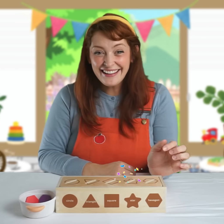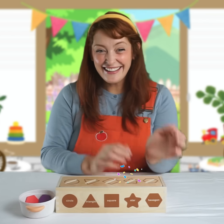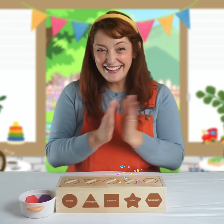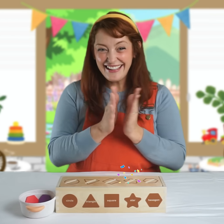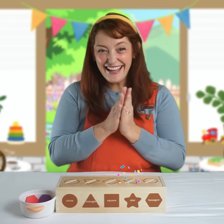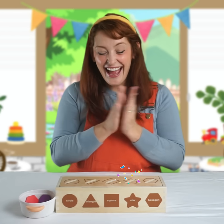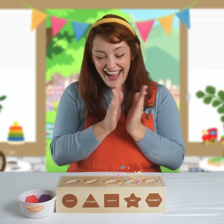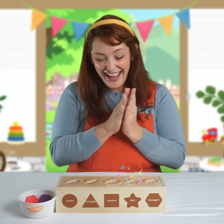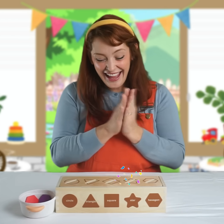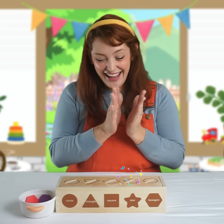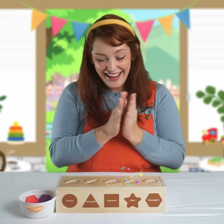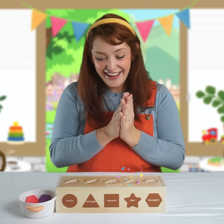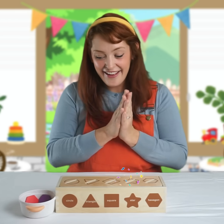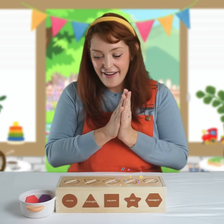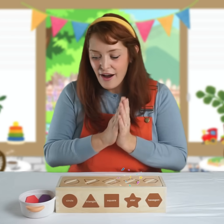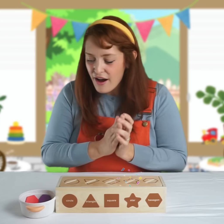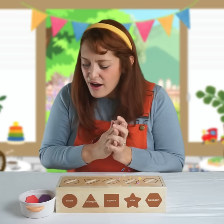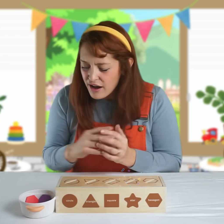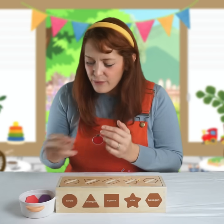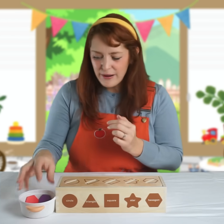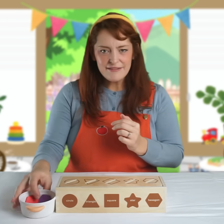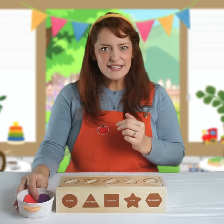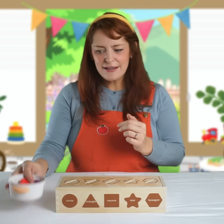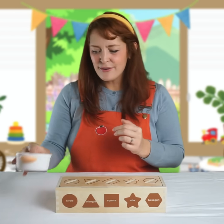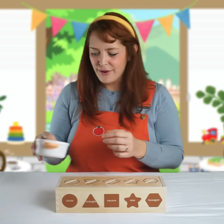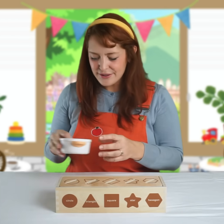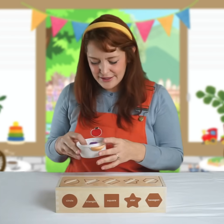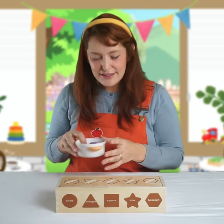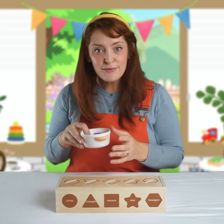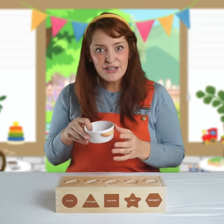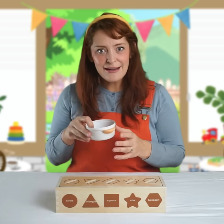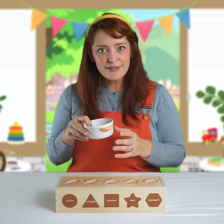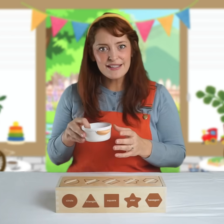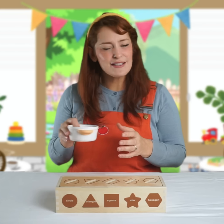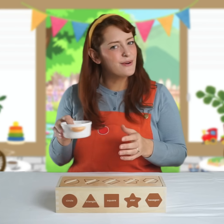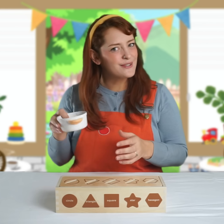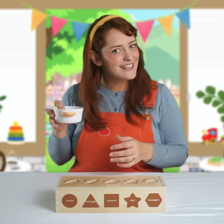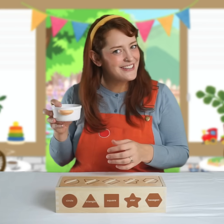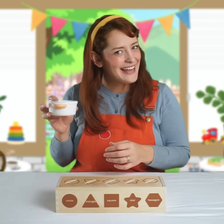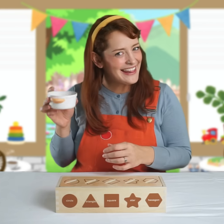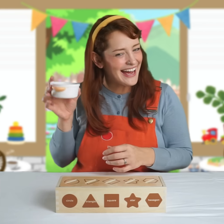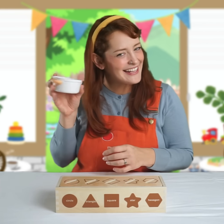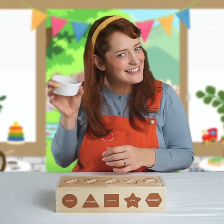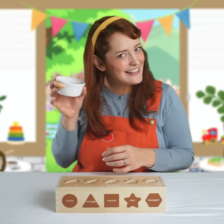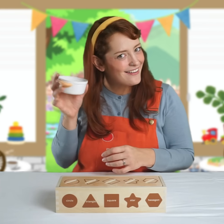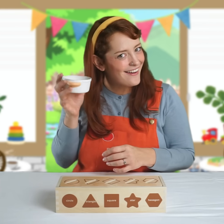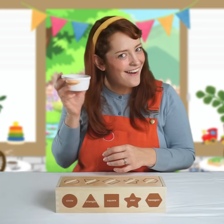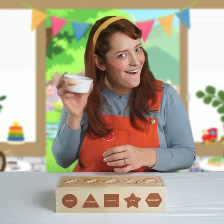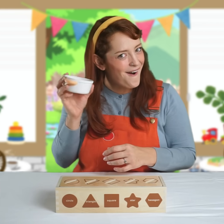in. Yay! We've still got some shapes to sort. Can you hear